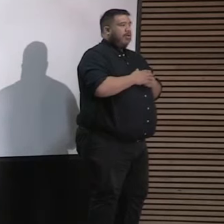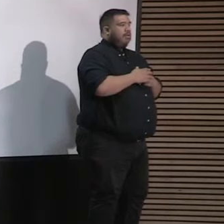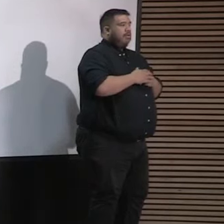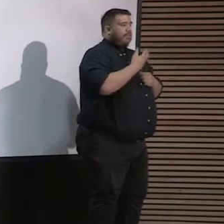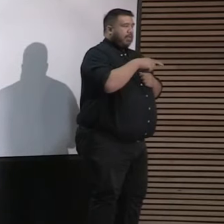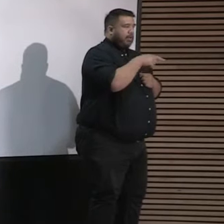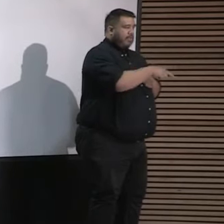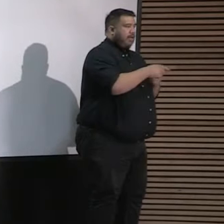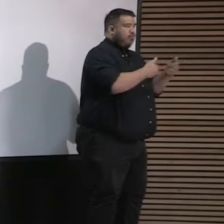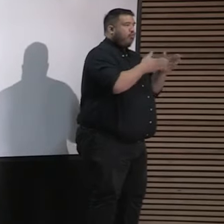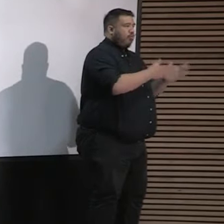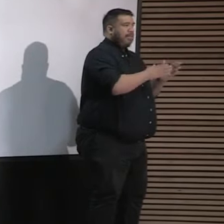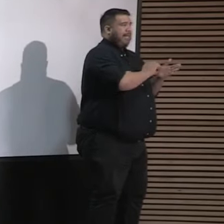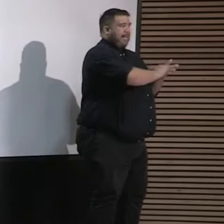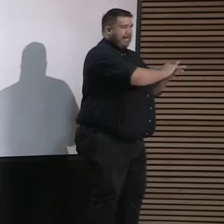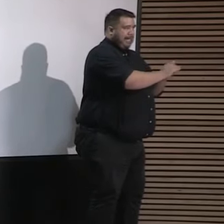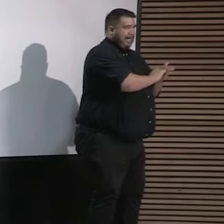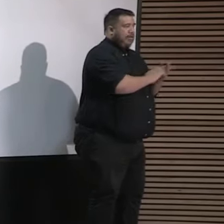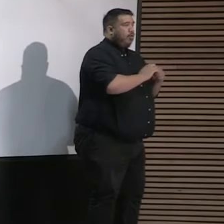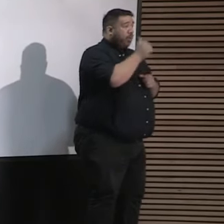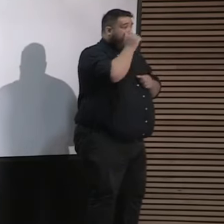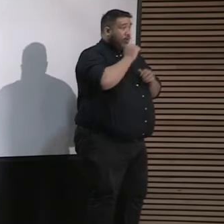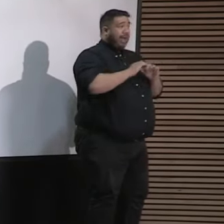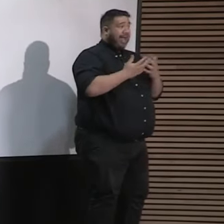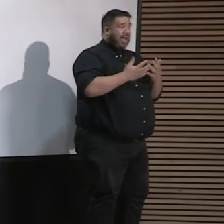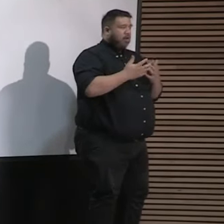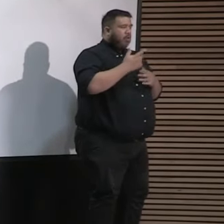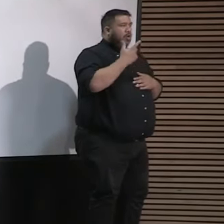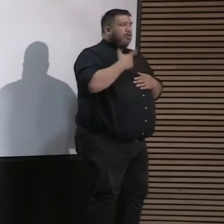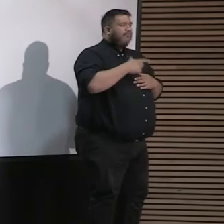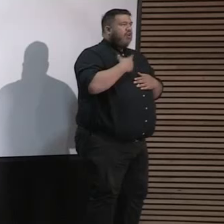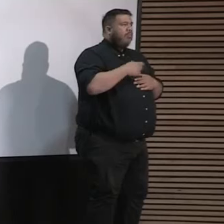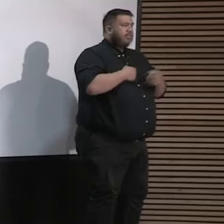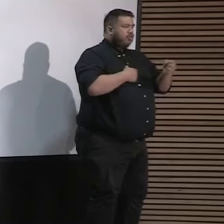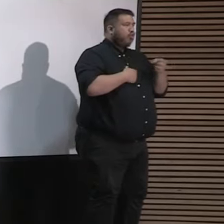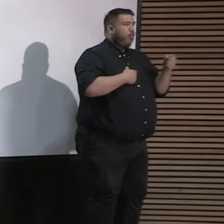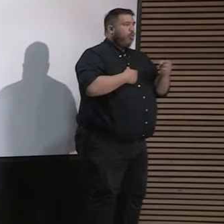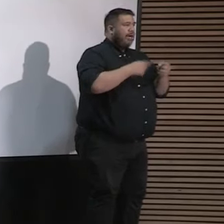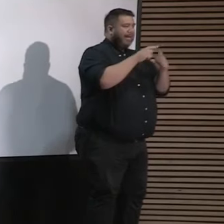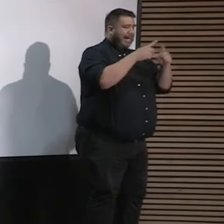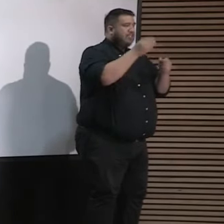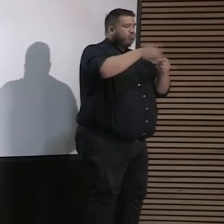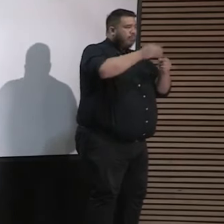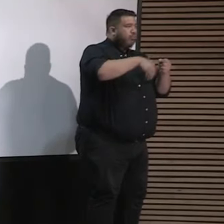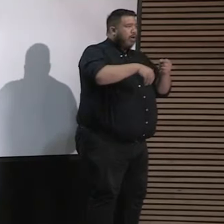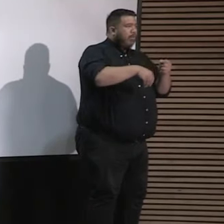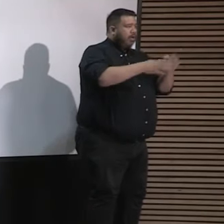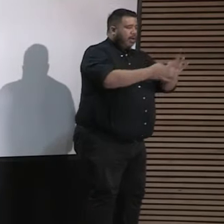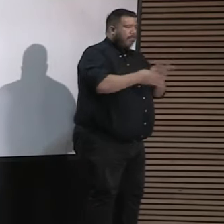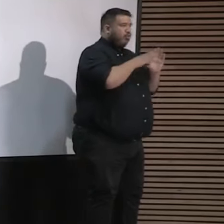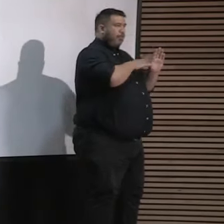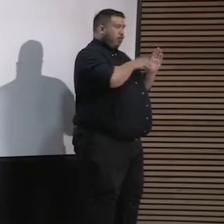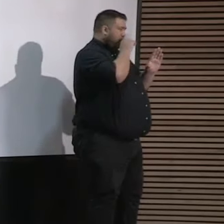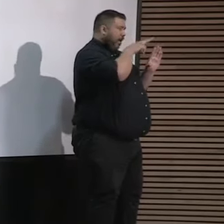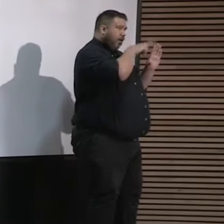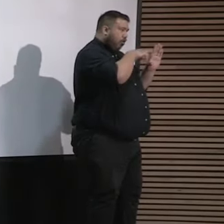We have verified that by using the room entry data, the card swipe access to the room in question. It's something that